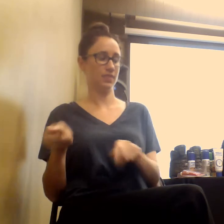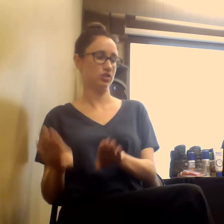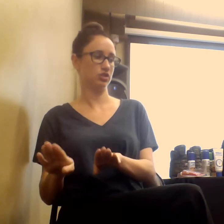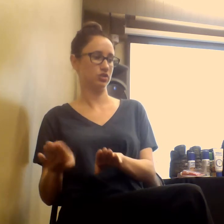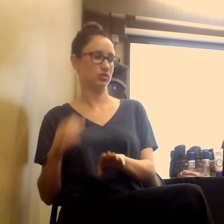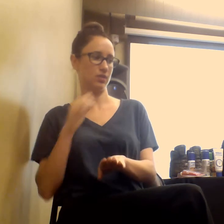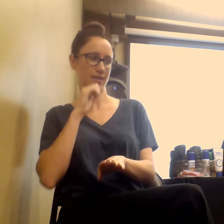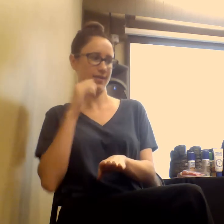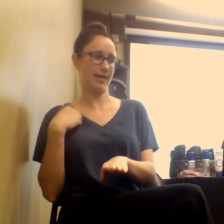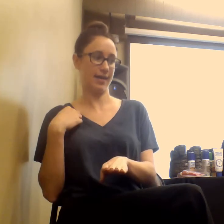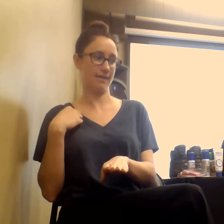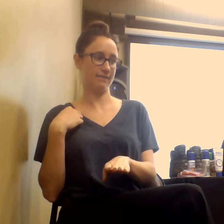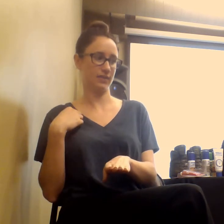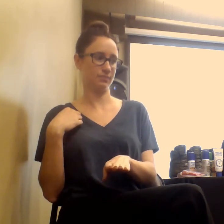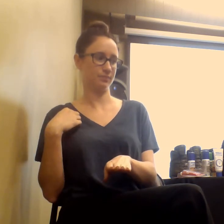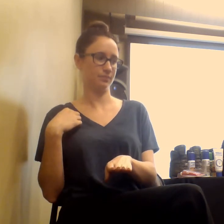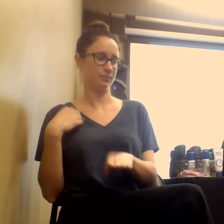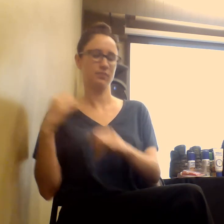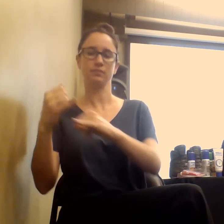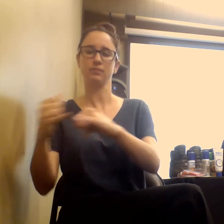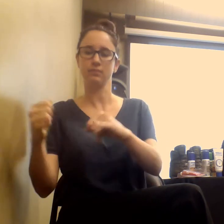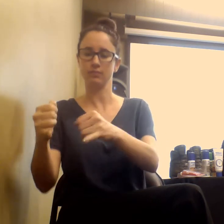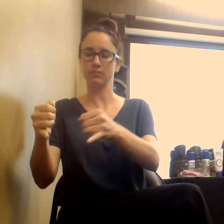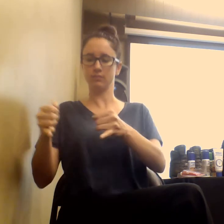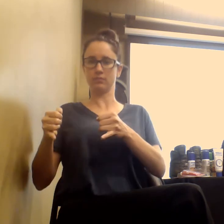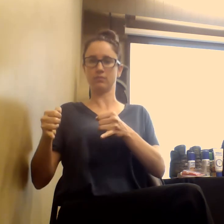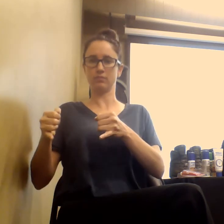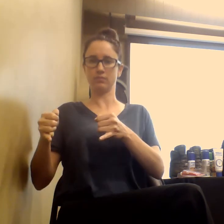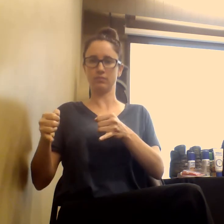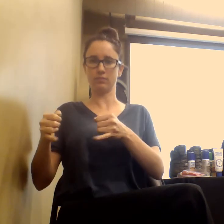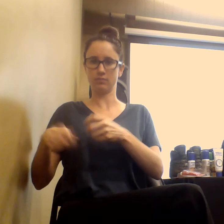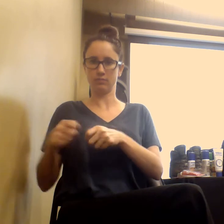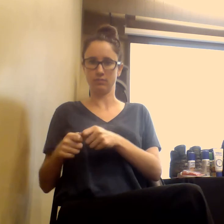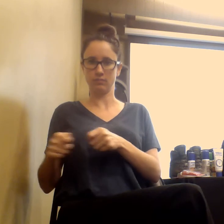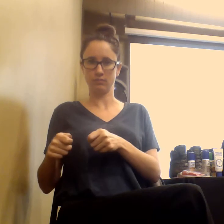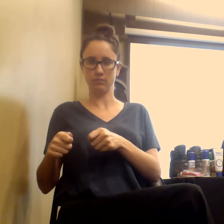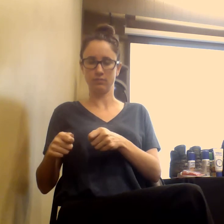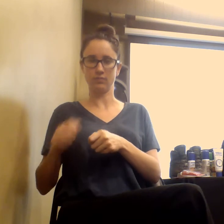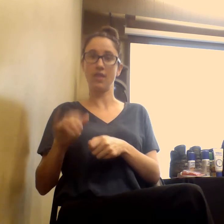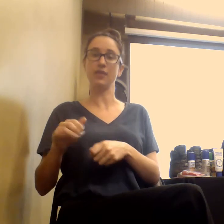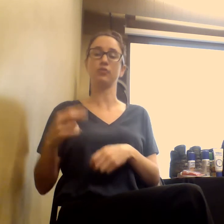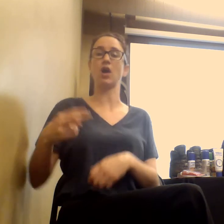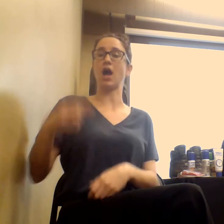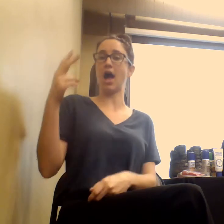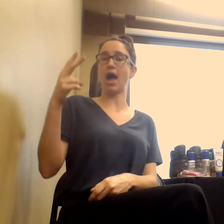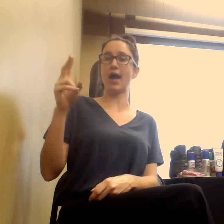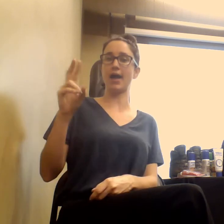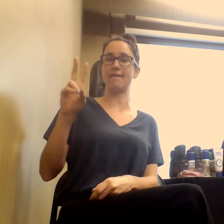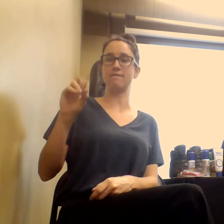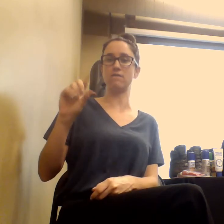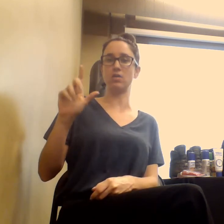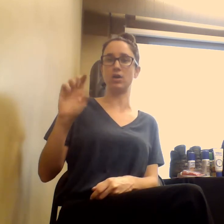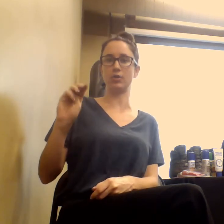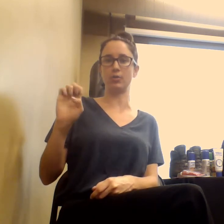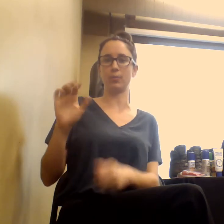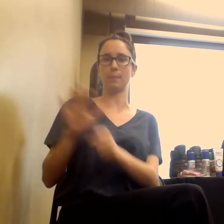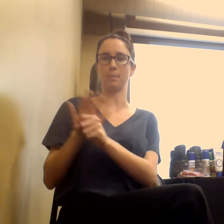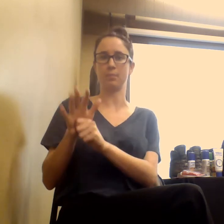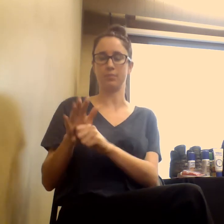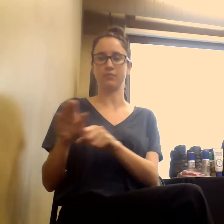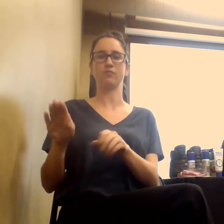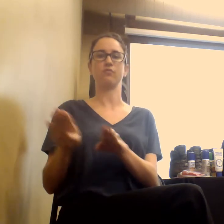straight up here? This is for a high volume foot. This is for a normal volume foot. And we're going to get into more details about what that means